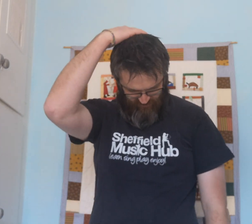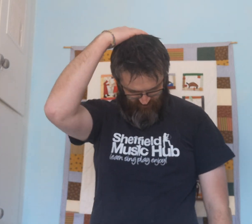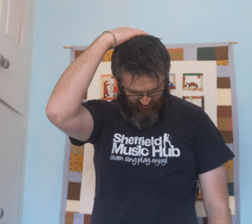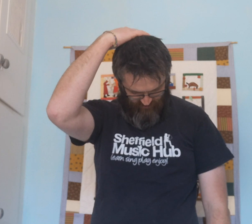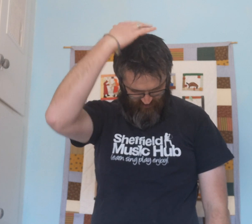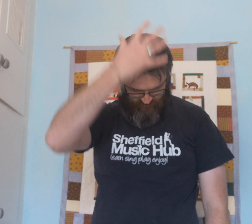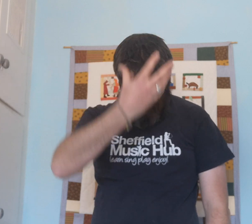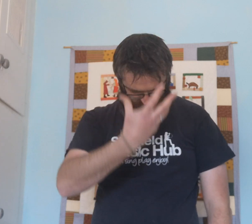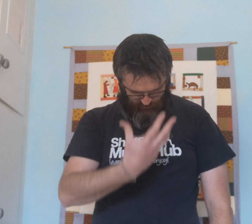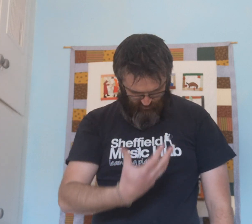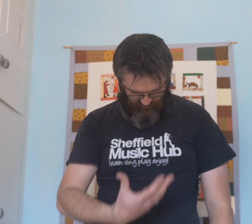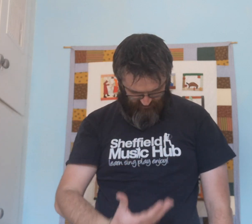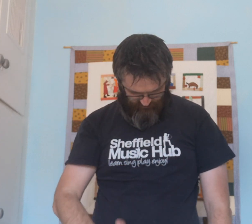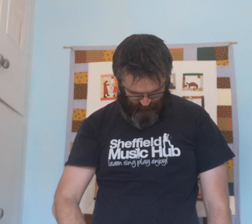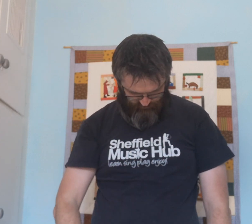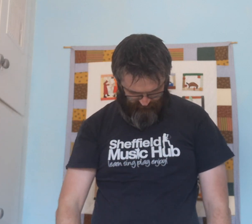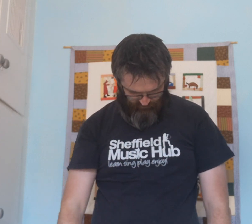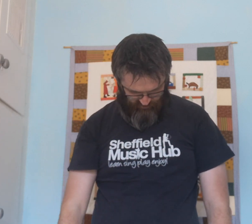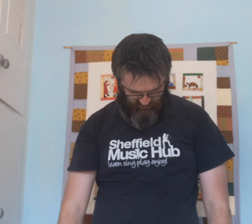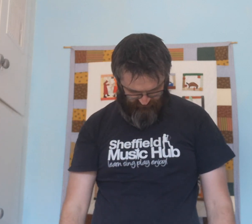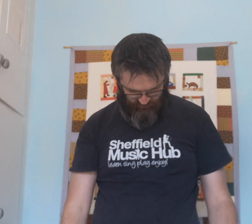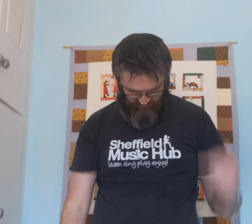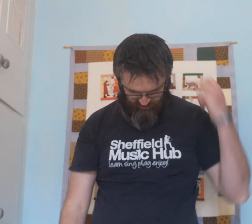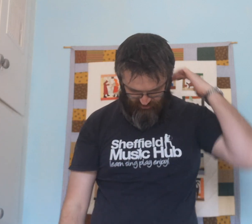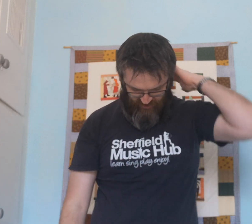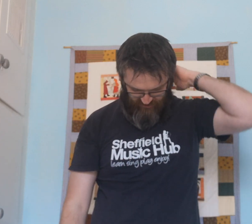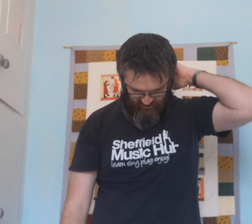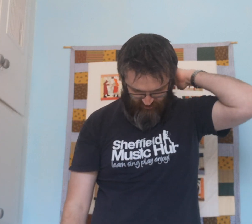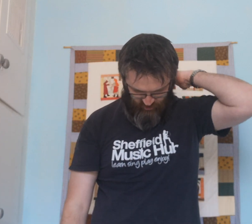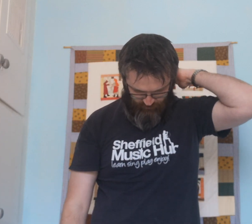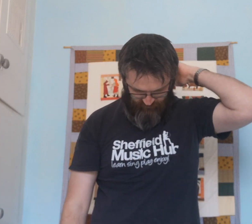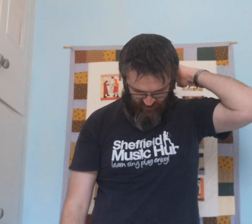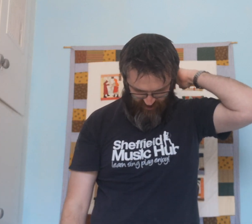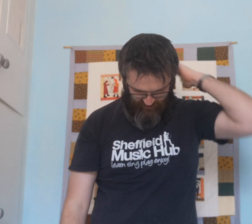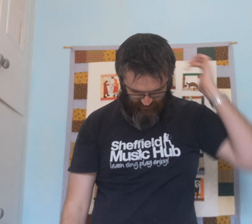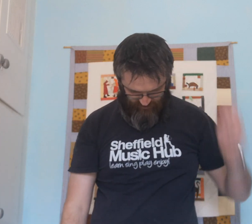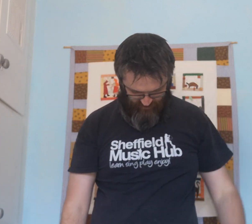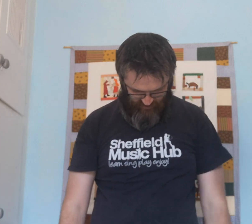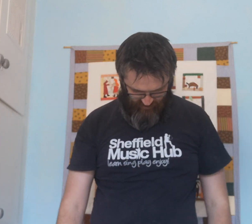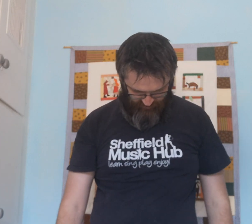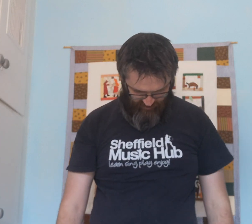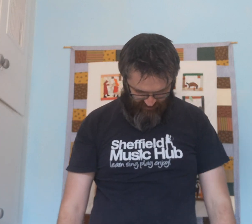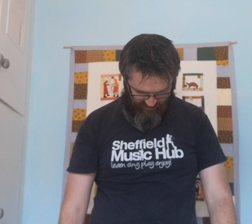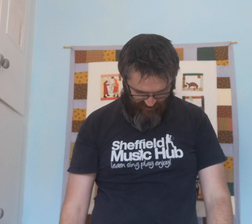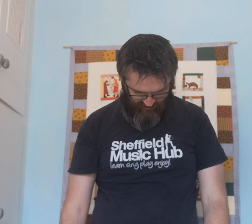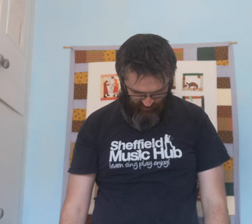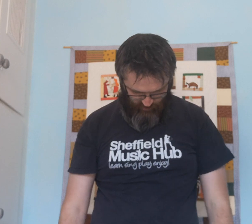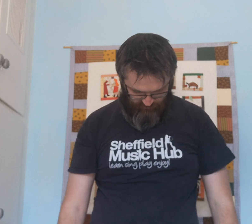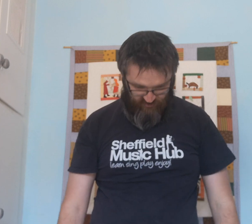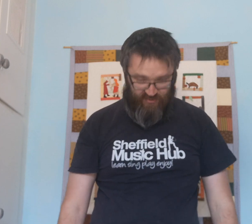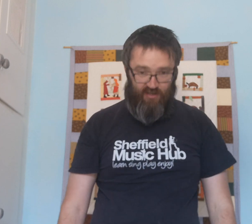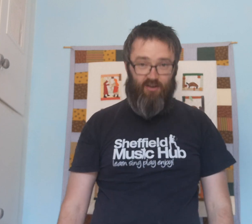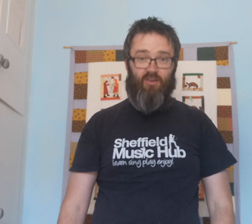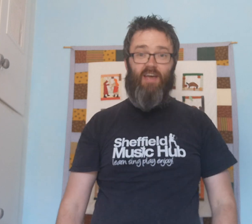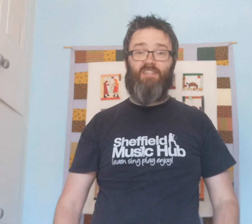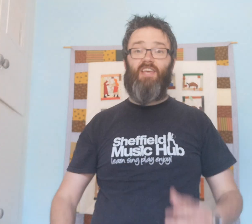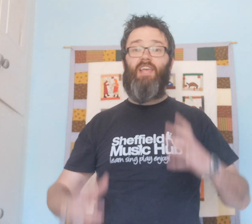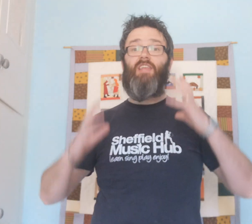heavier and pulling down towards the floor, and you just feel that stretch in the top of your neck. And then let your head go up to the ceiling like your head's a helium